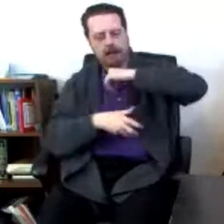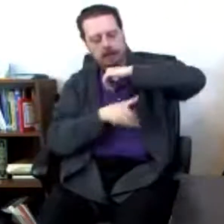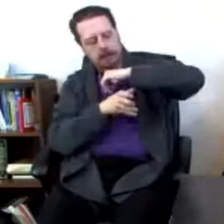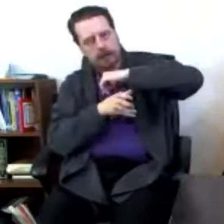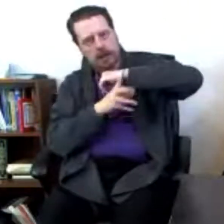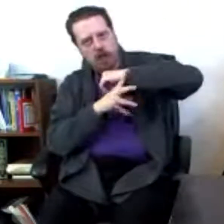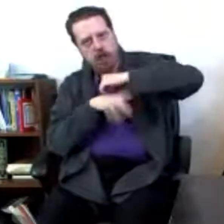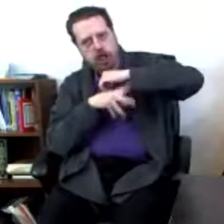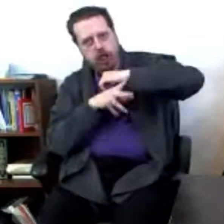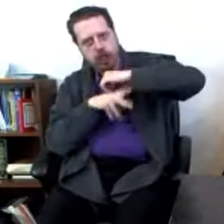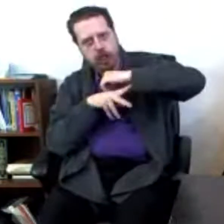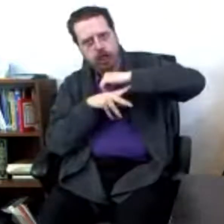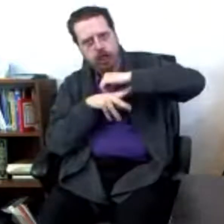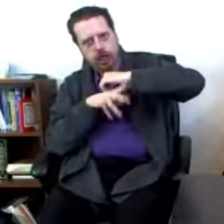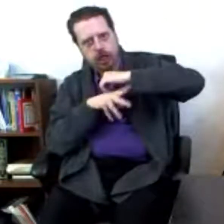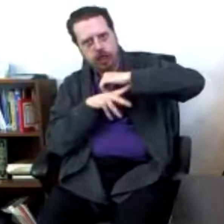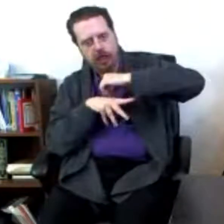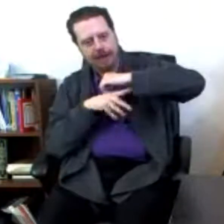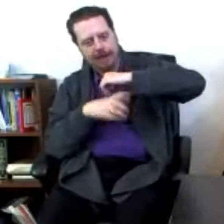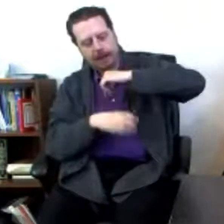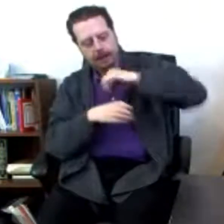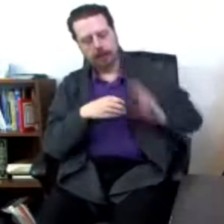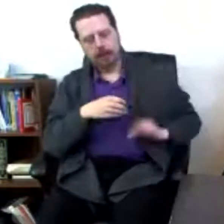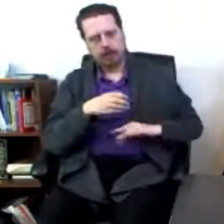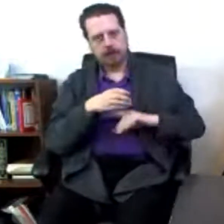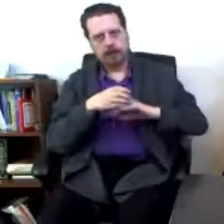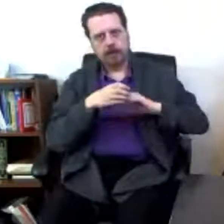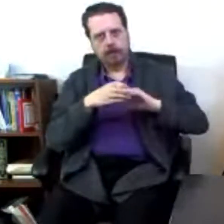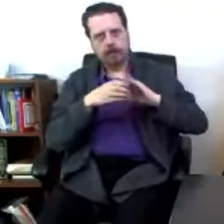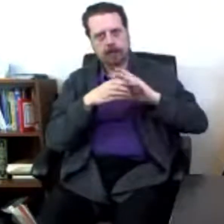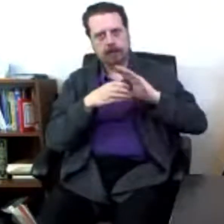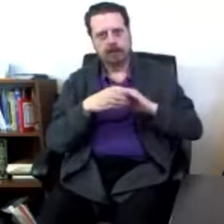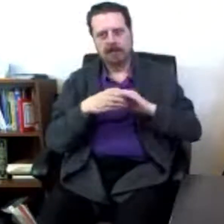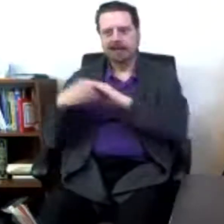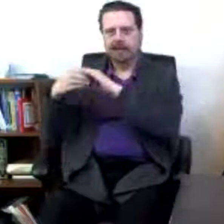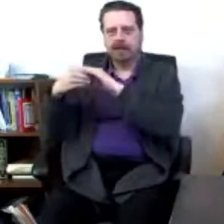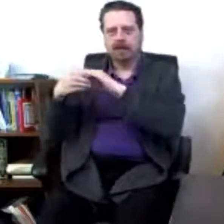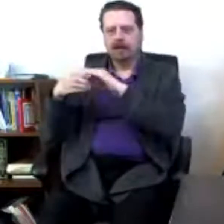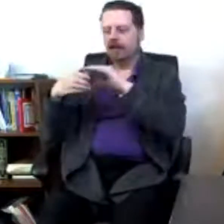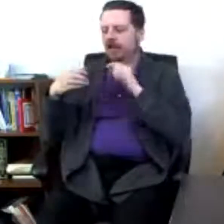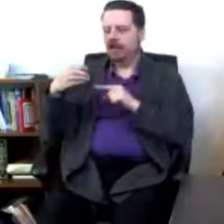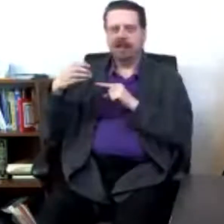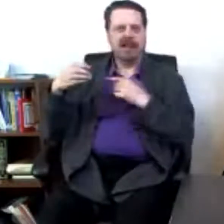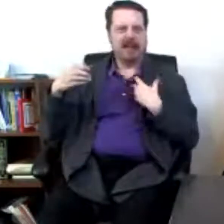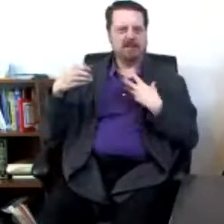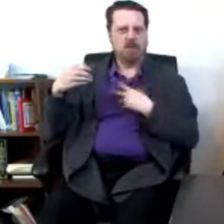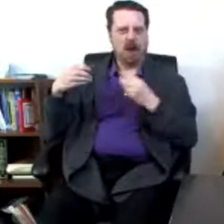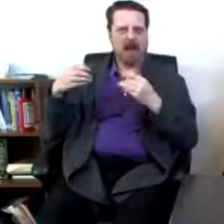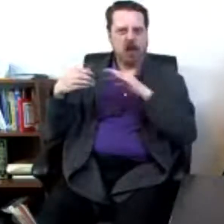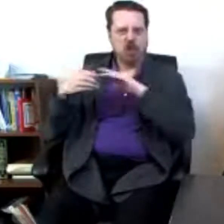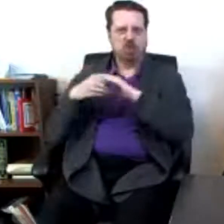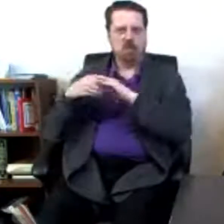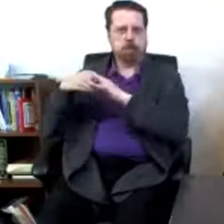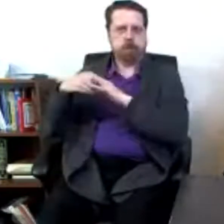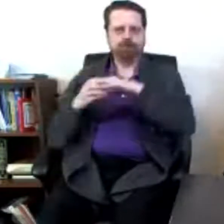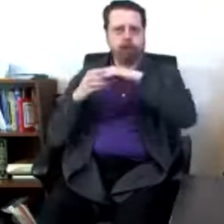You know, when a wound is drained and you get this white stuff out of it, it's called